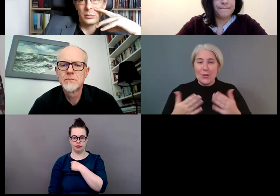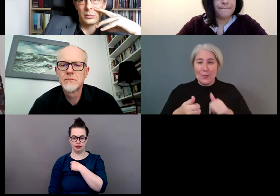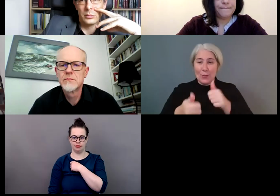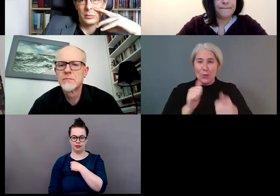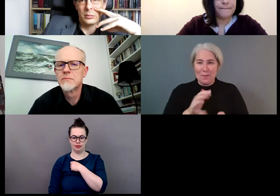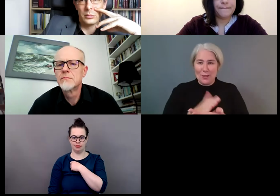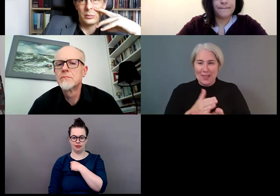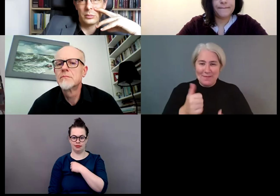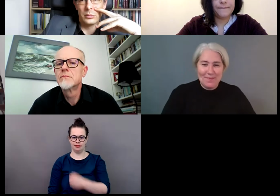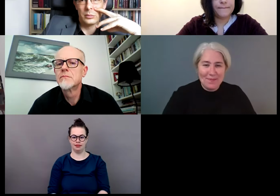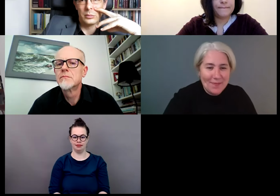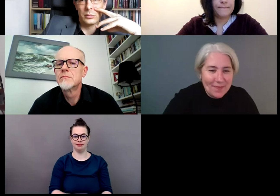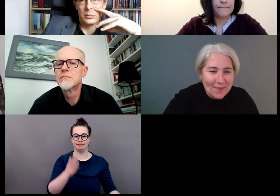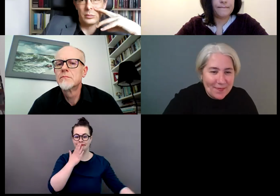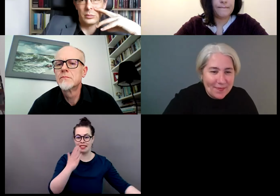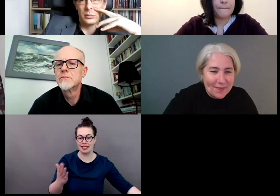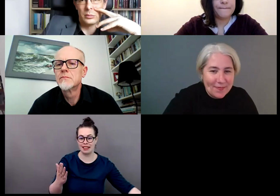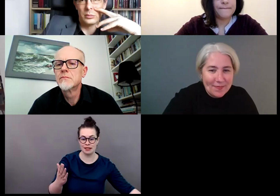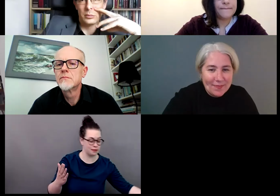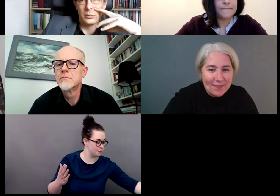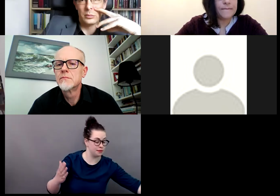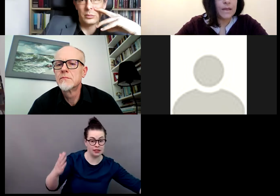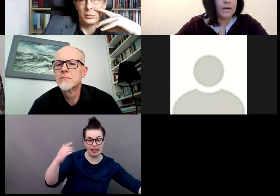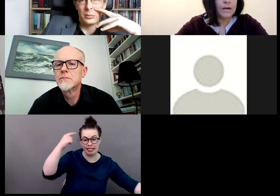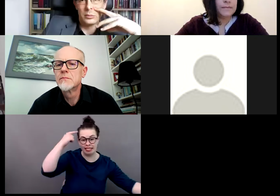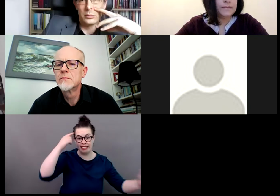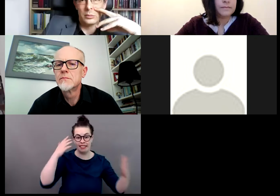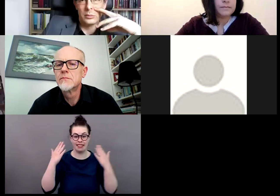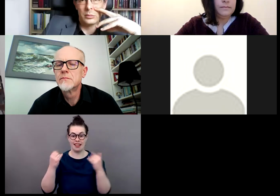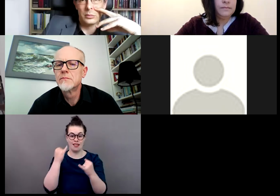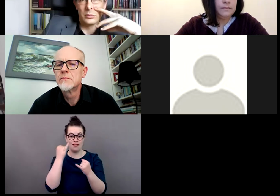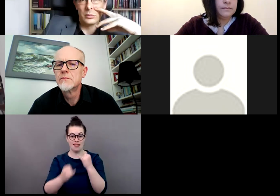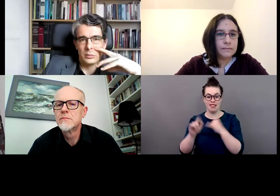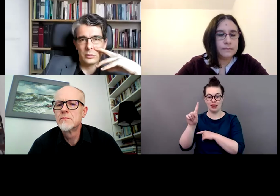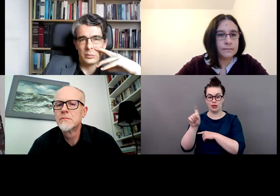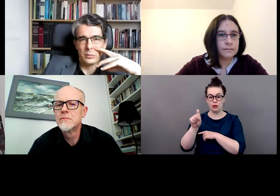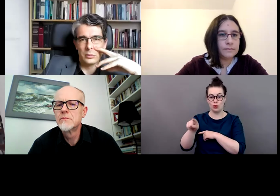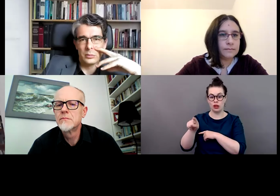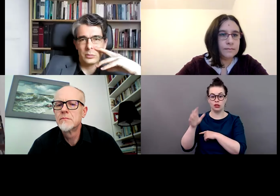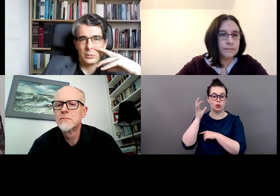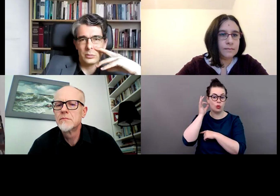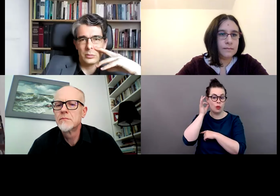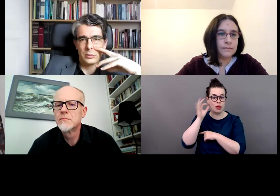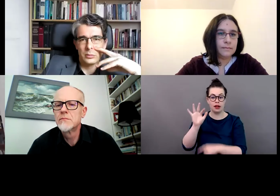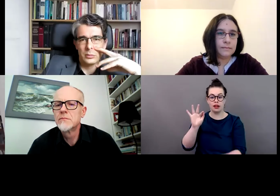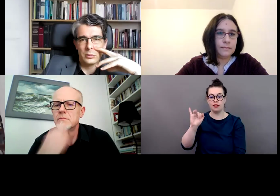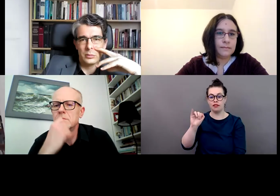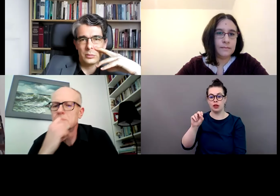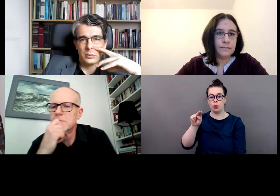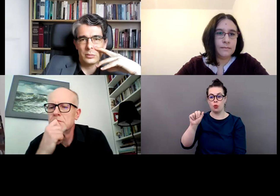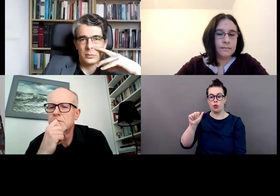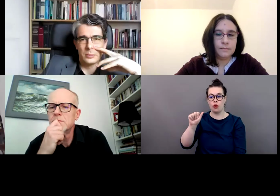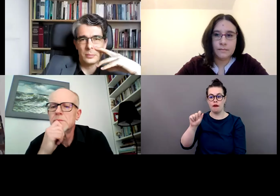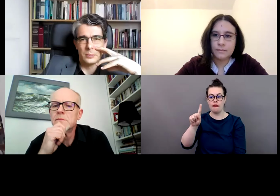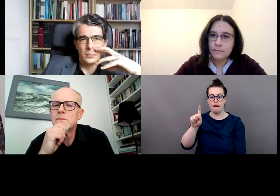Thank you. And I think let's move to the last question raised by Fiona, and it also connect to the what we